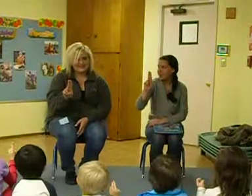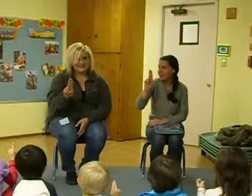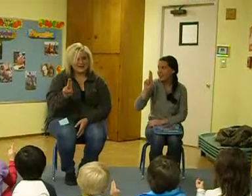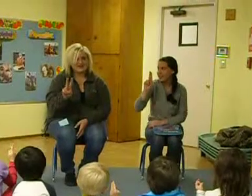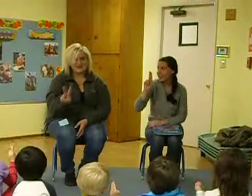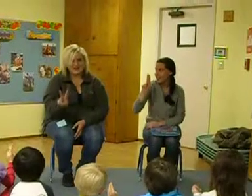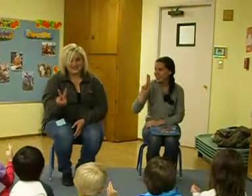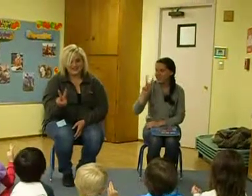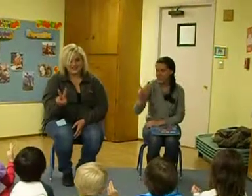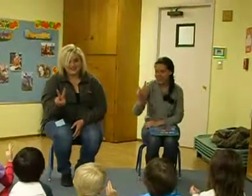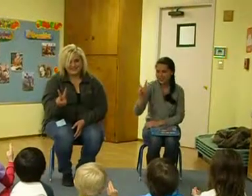V.